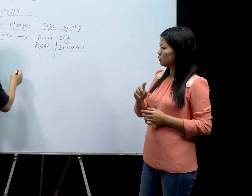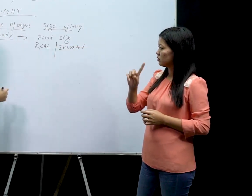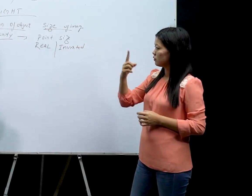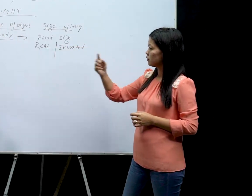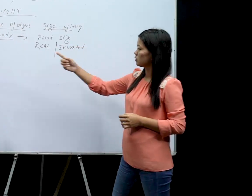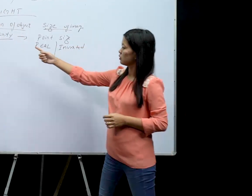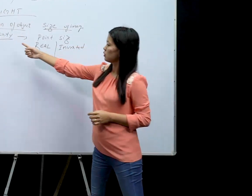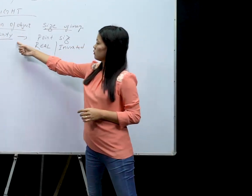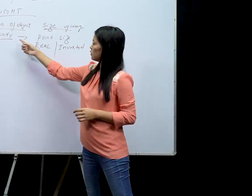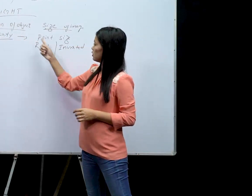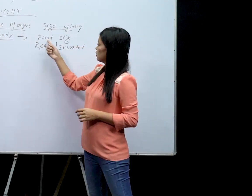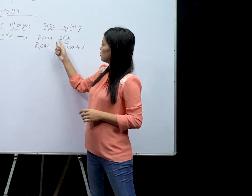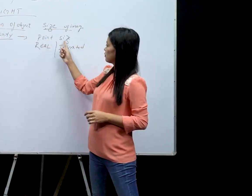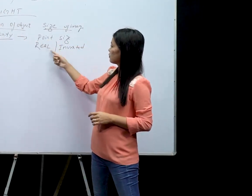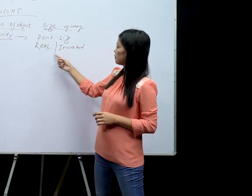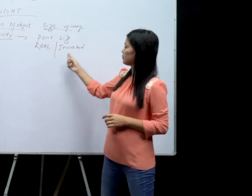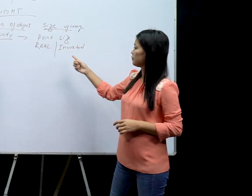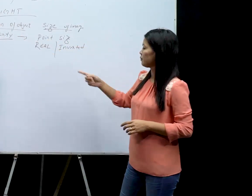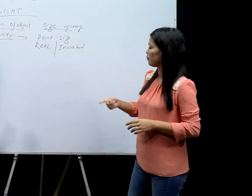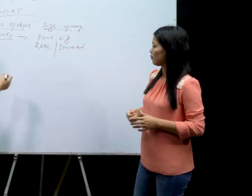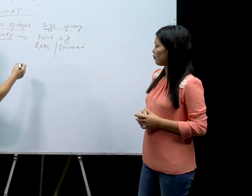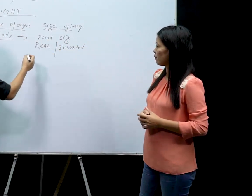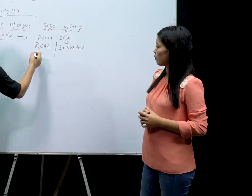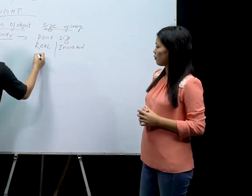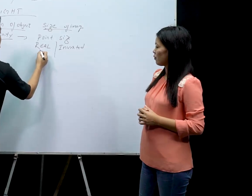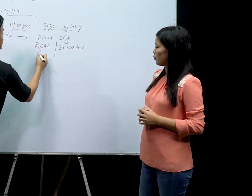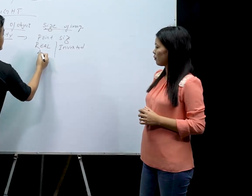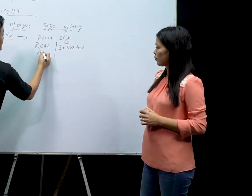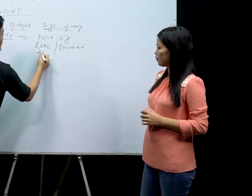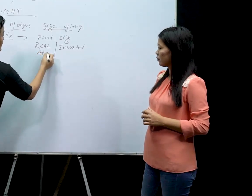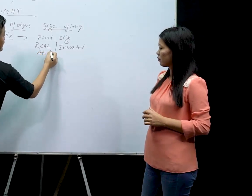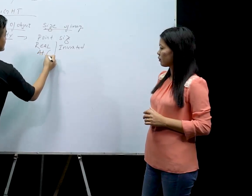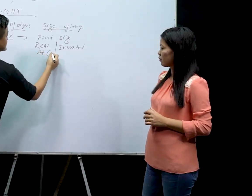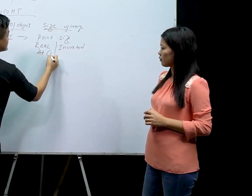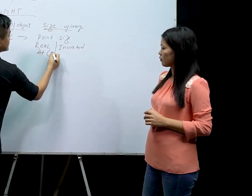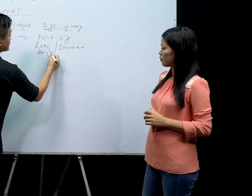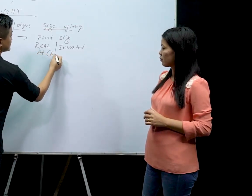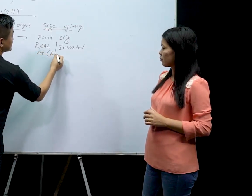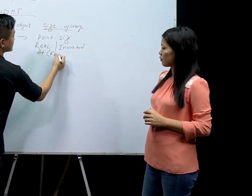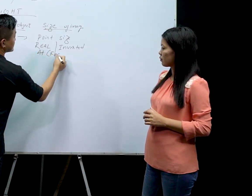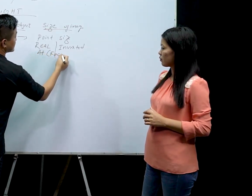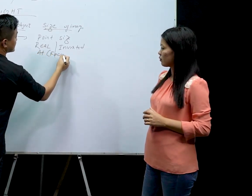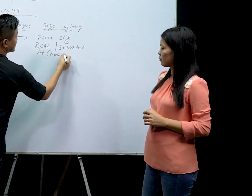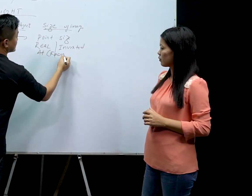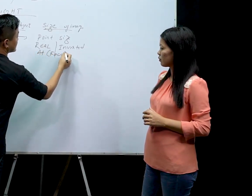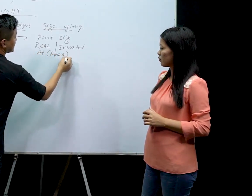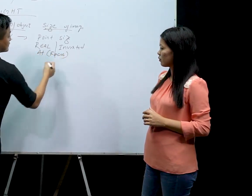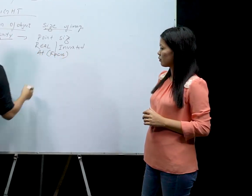And we got the image at F, at focus.